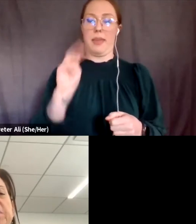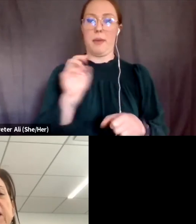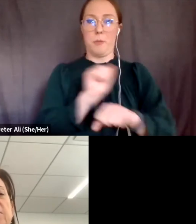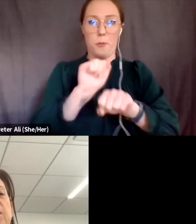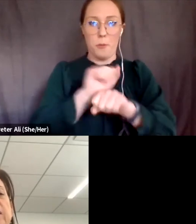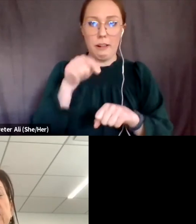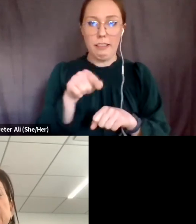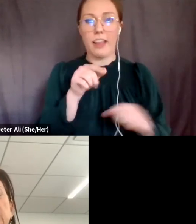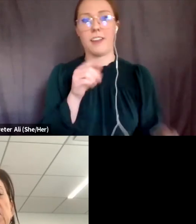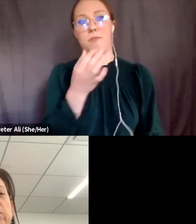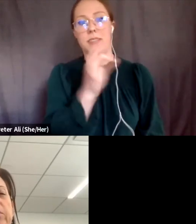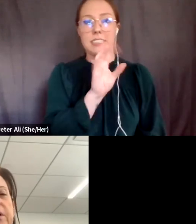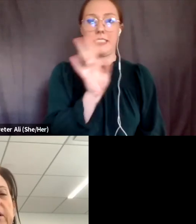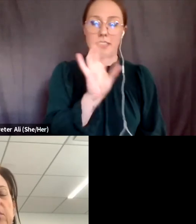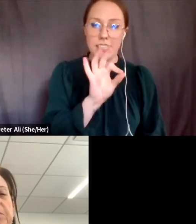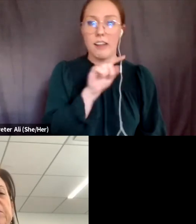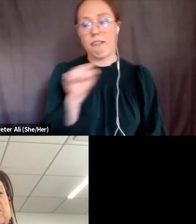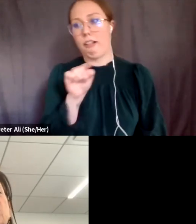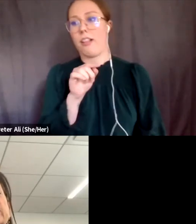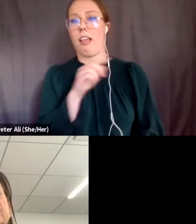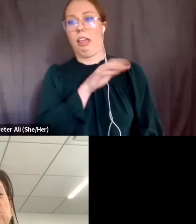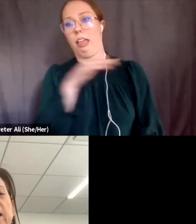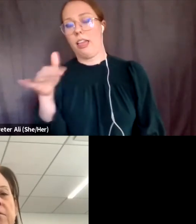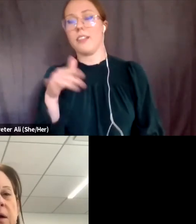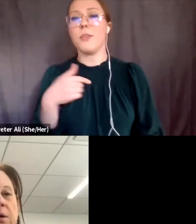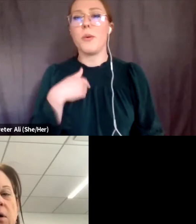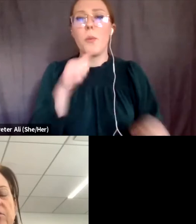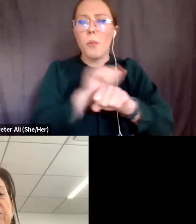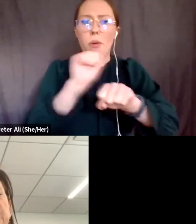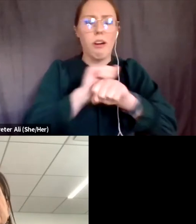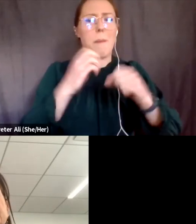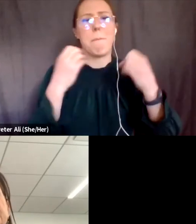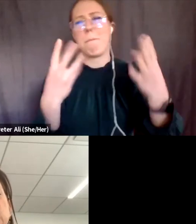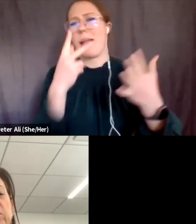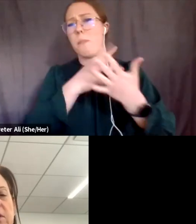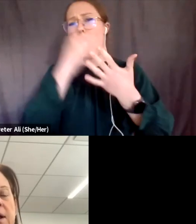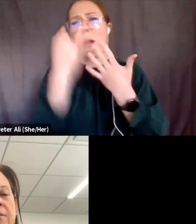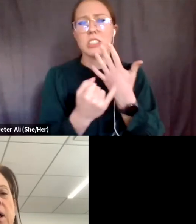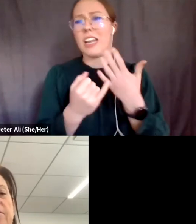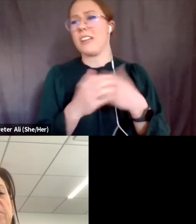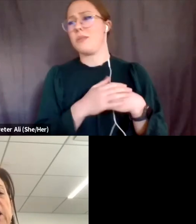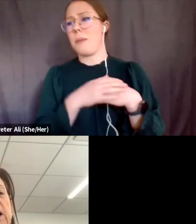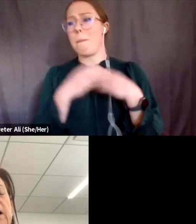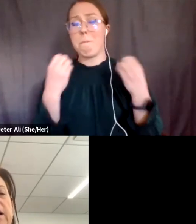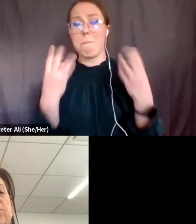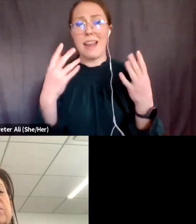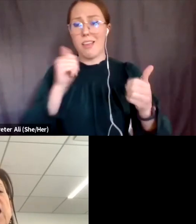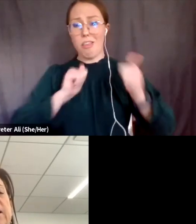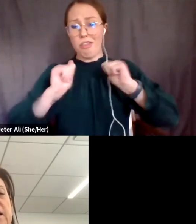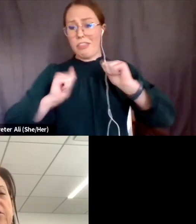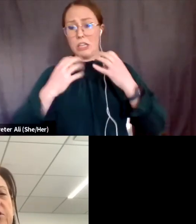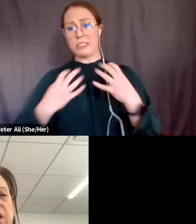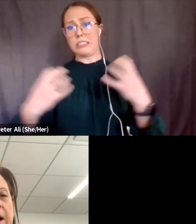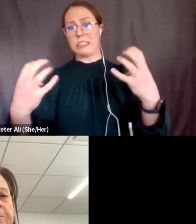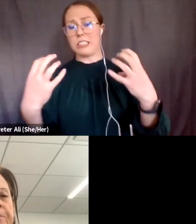of complicated projects. We were dealing with building an audience. We had very large theaters to fill. We didn't have a lot of money. It was not